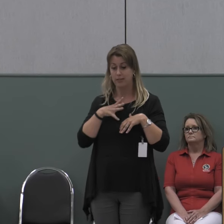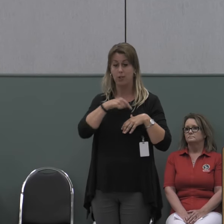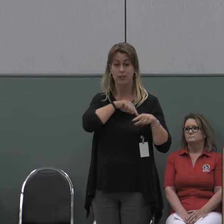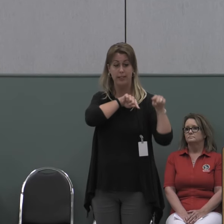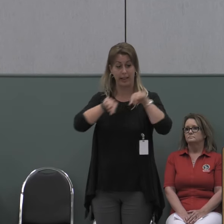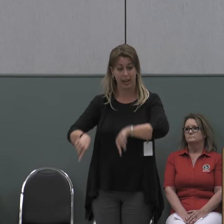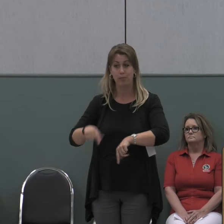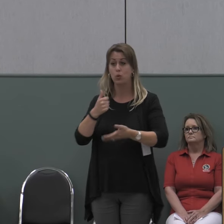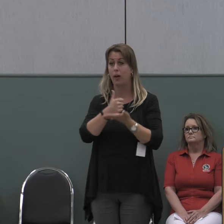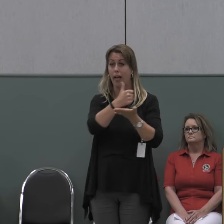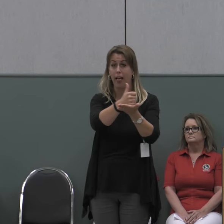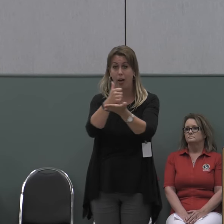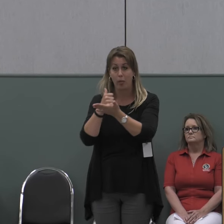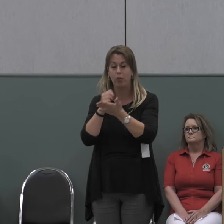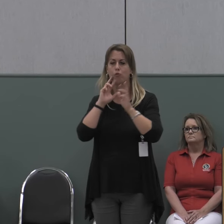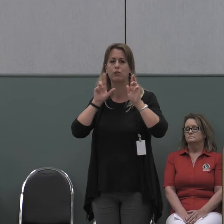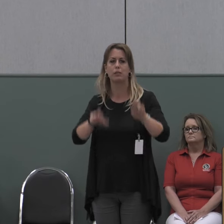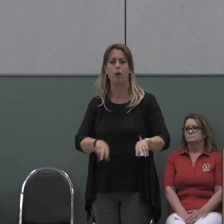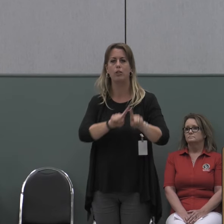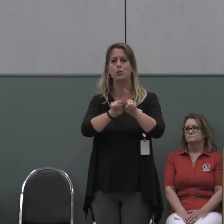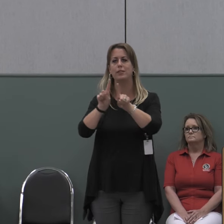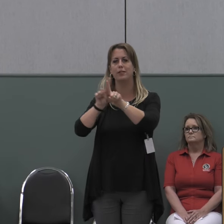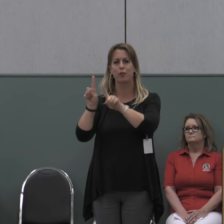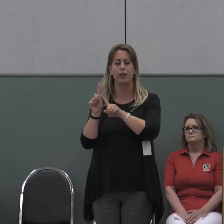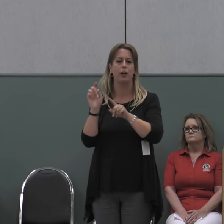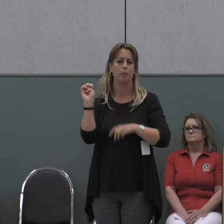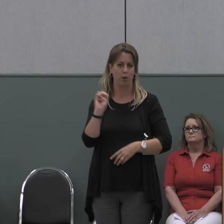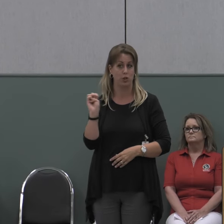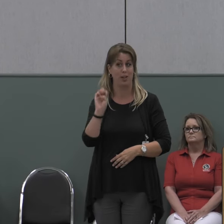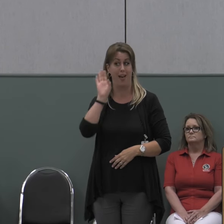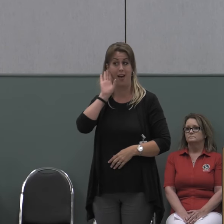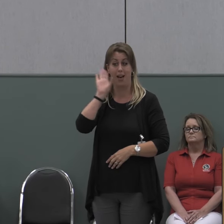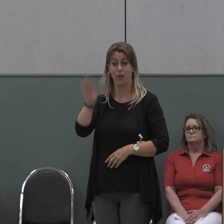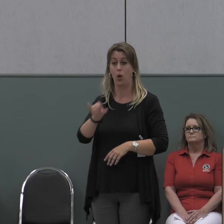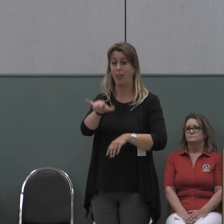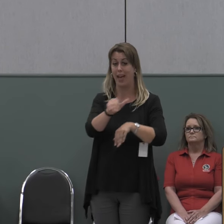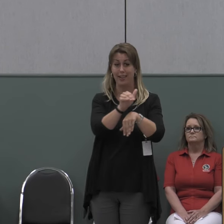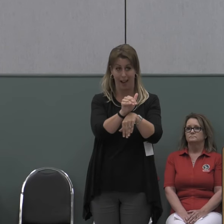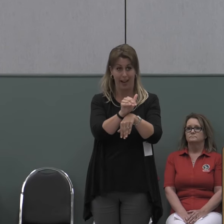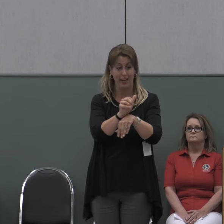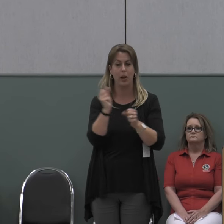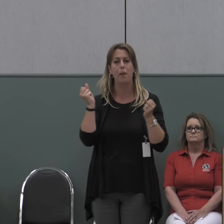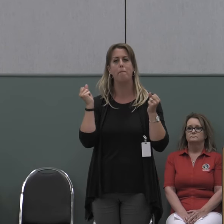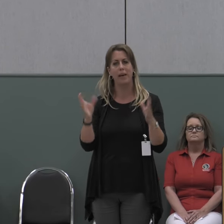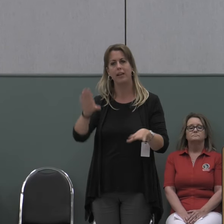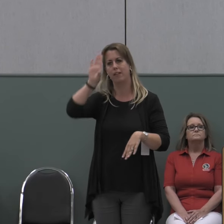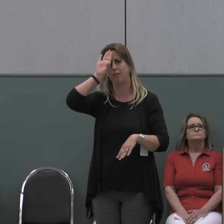and on that evening, I know our guys stepped up. I know it was very